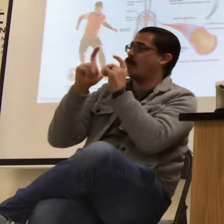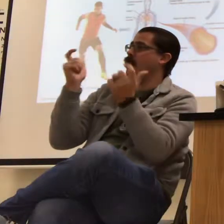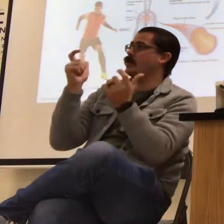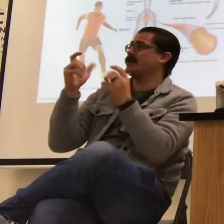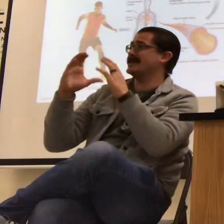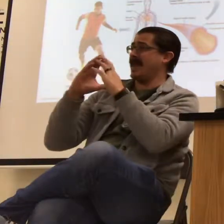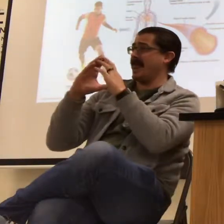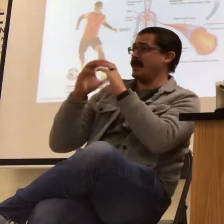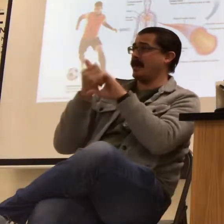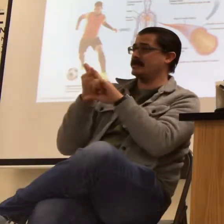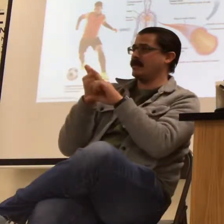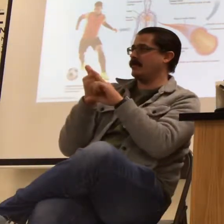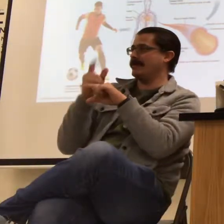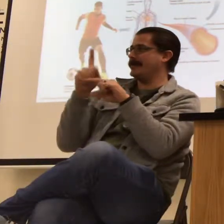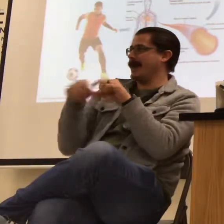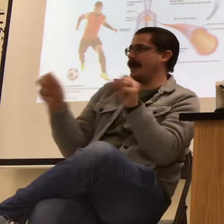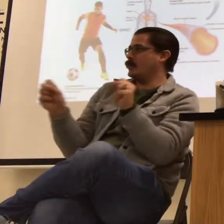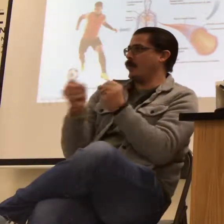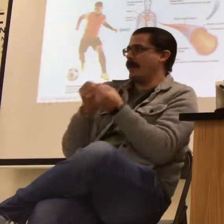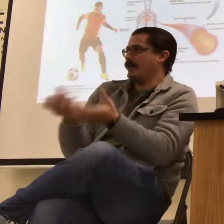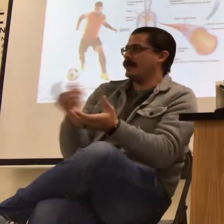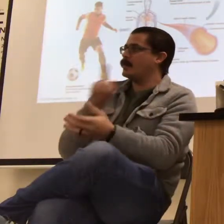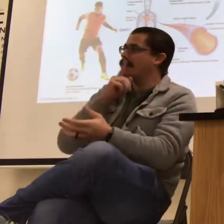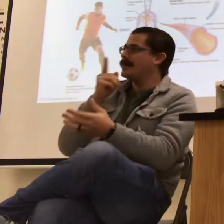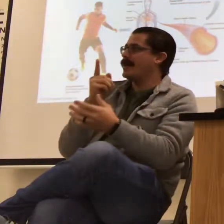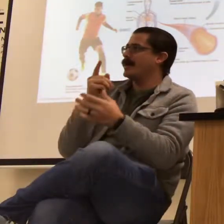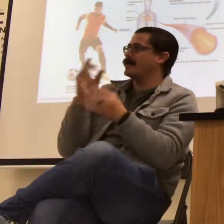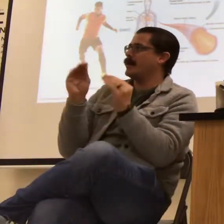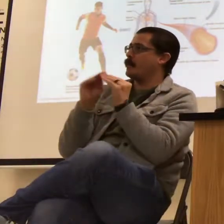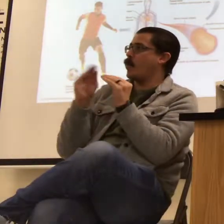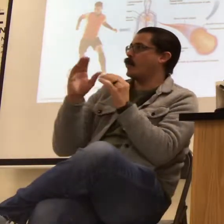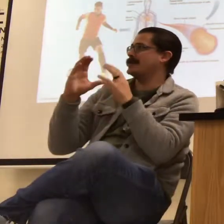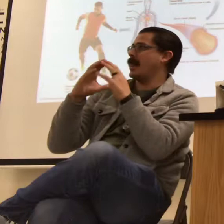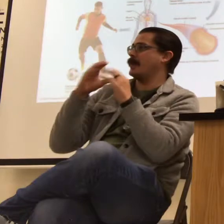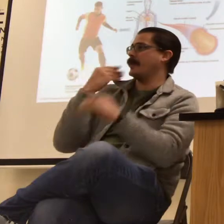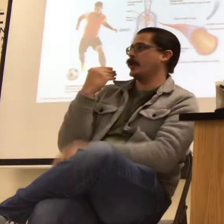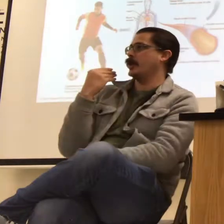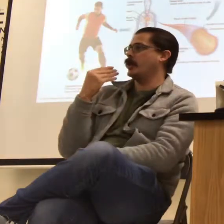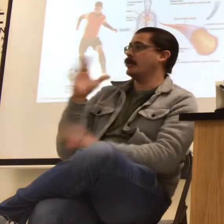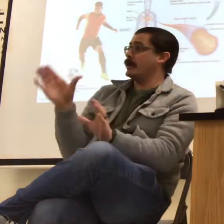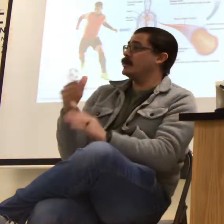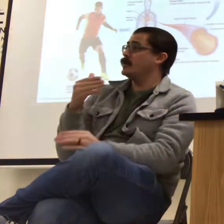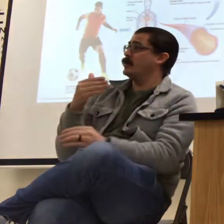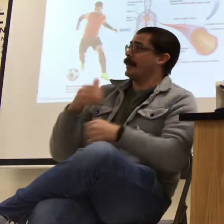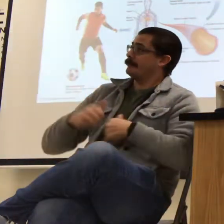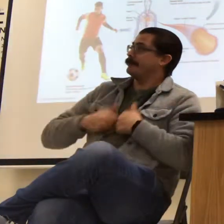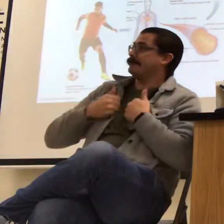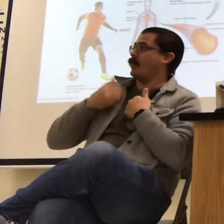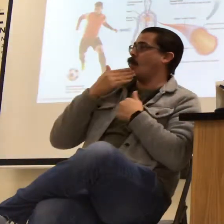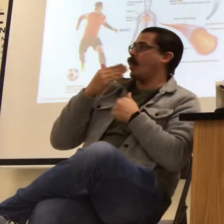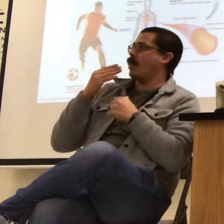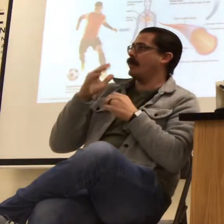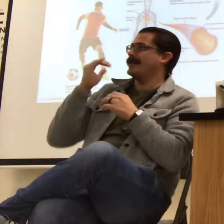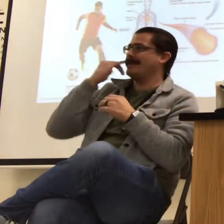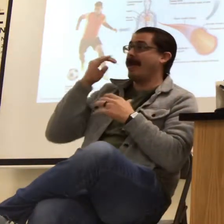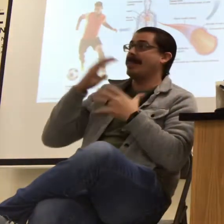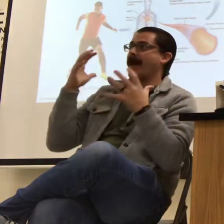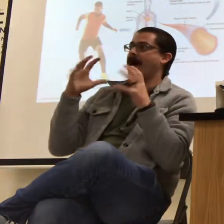is useless. It's kind of safety in numbers for cells. They do well in great numbers.